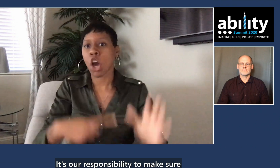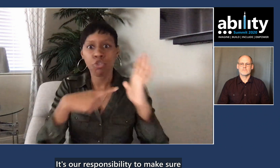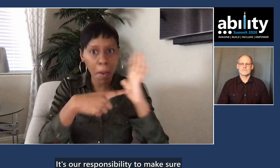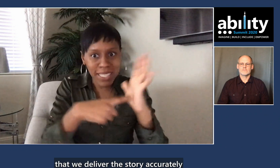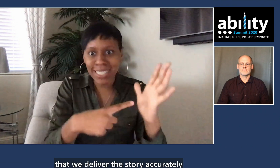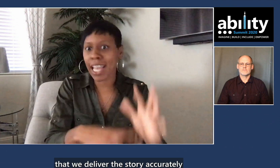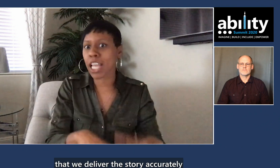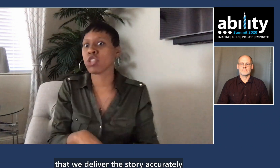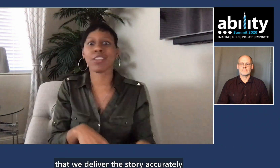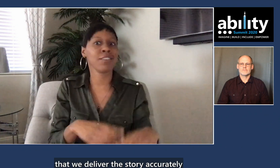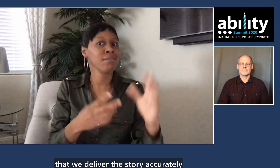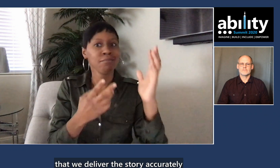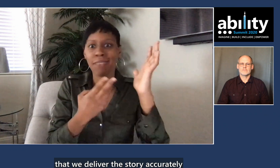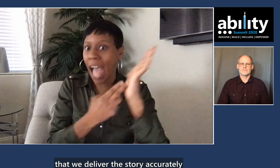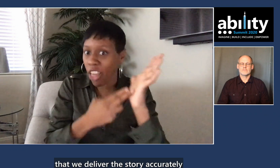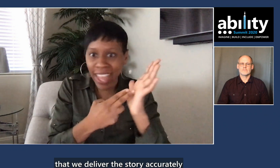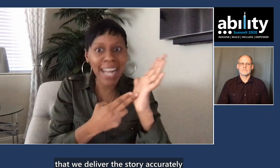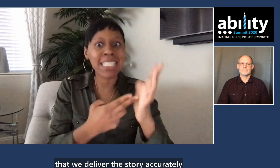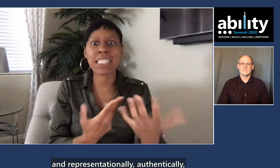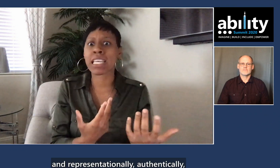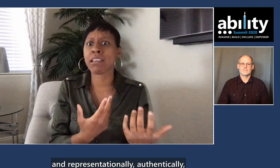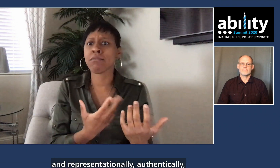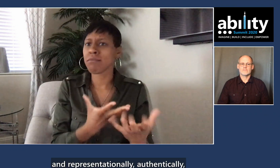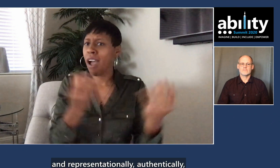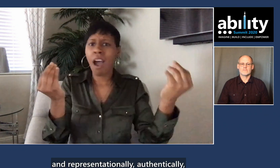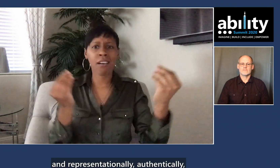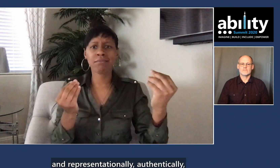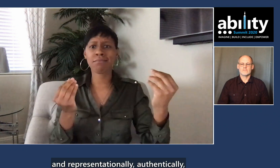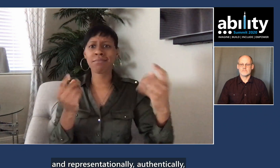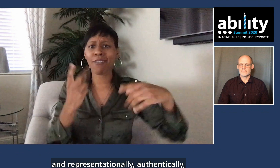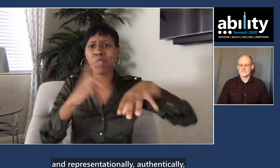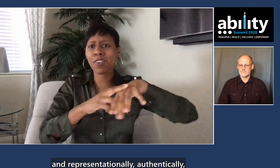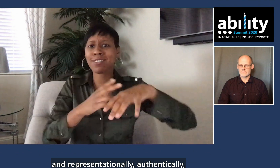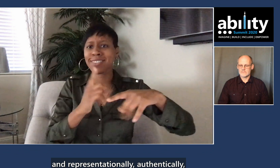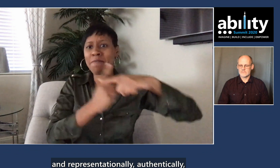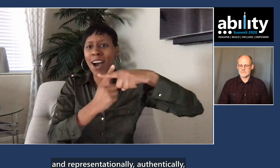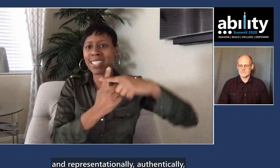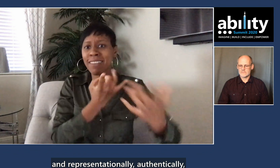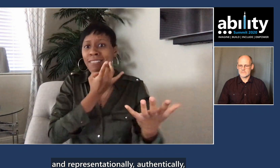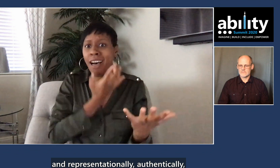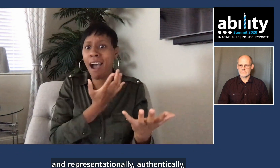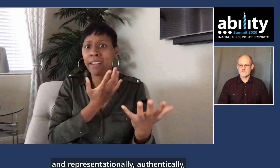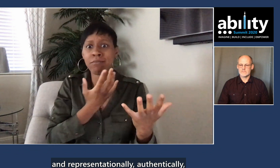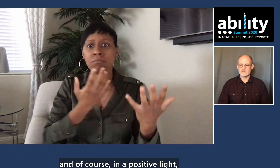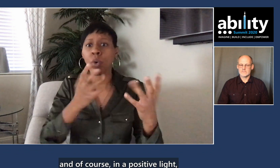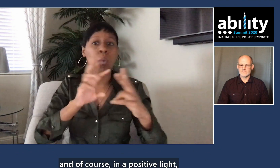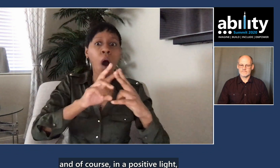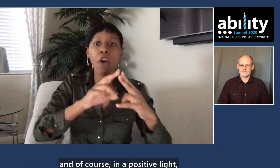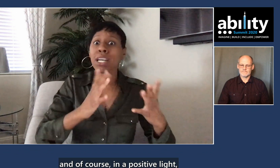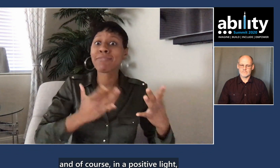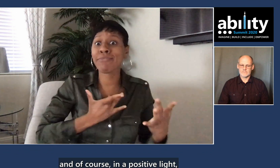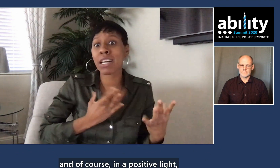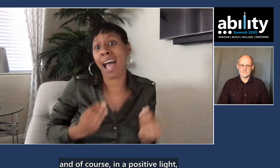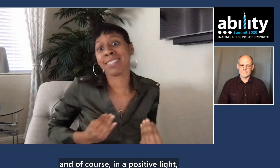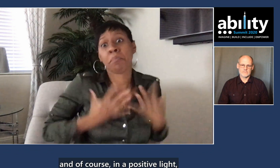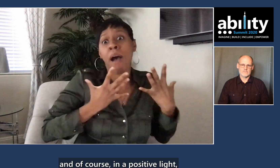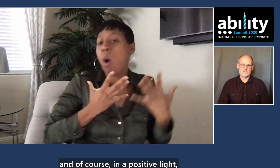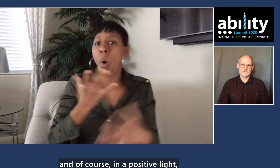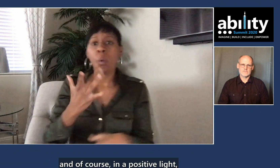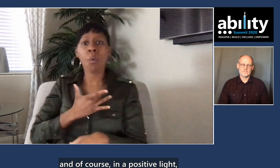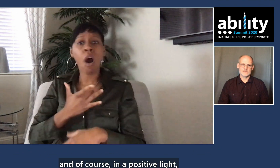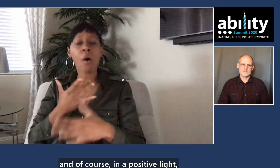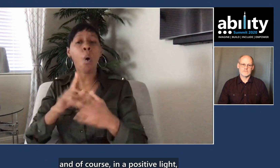the story accurately and representationally, authentically, and of course, in a positive